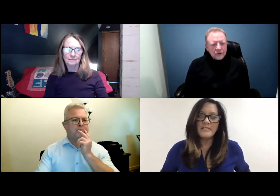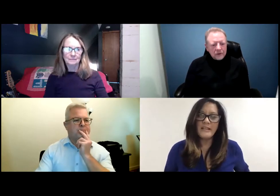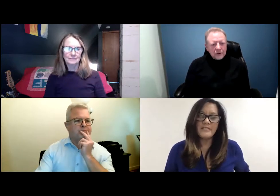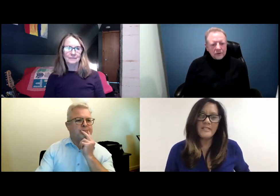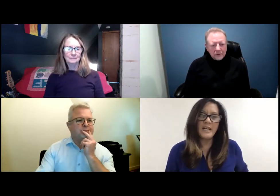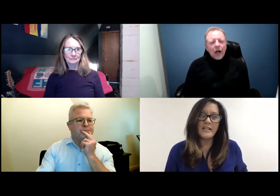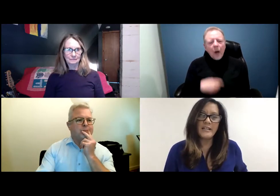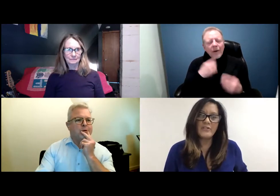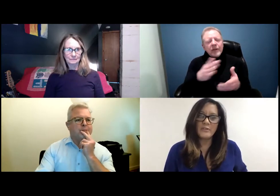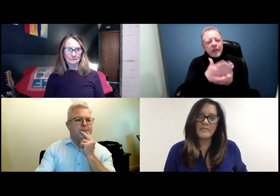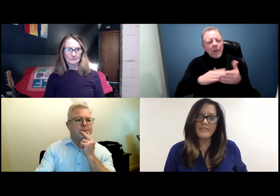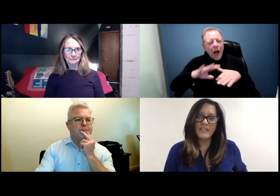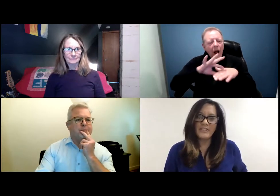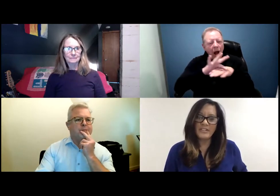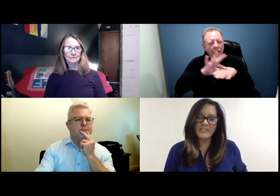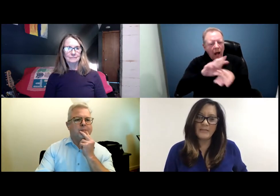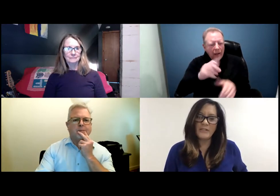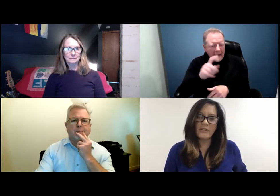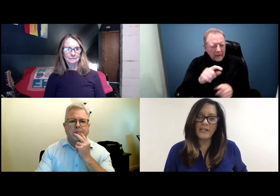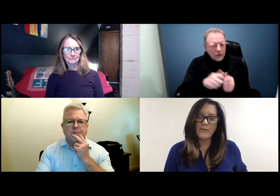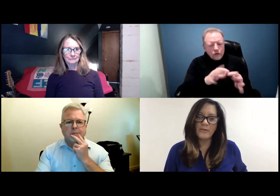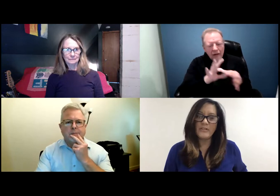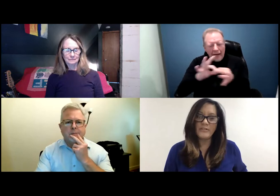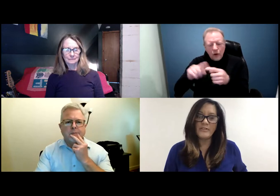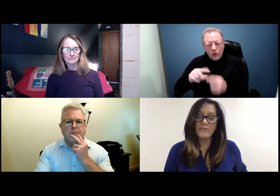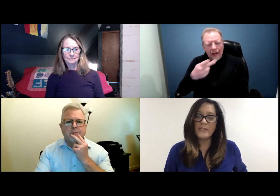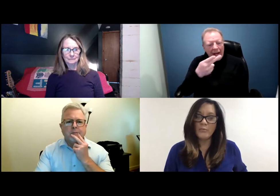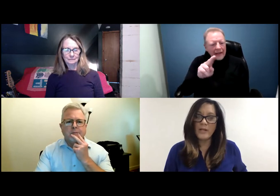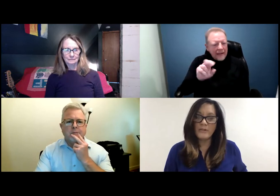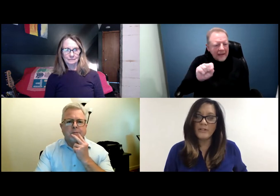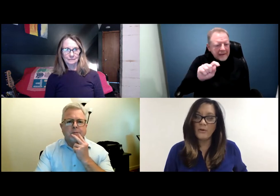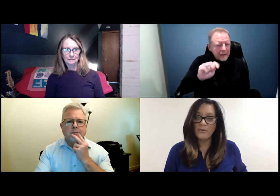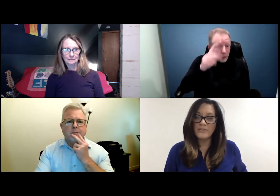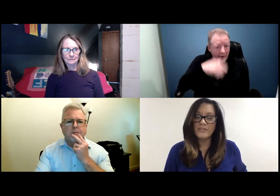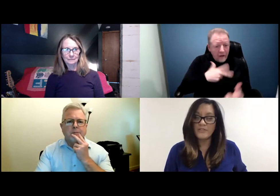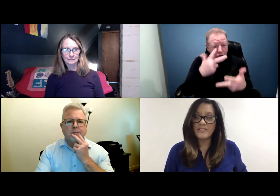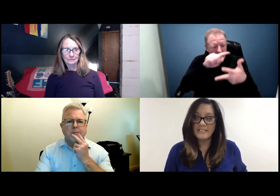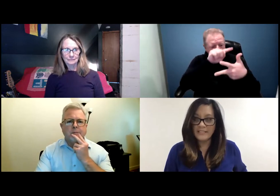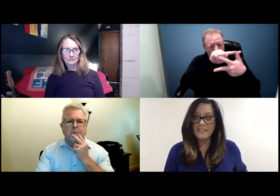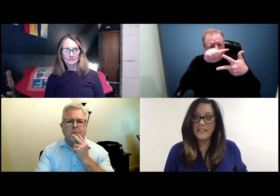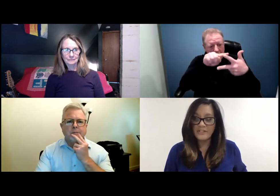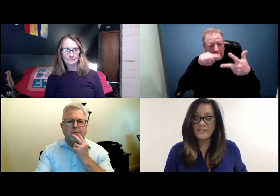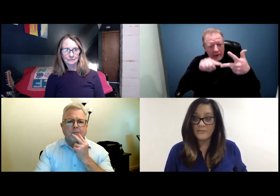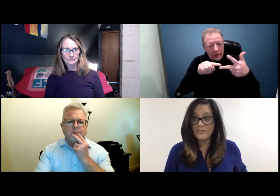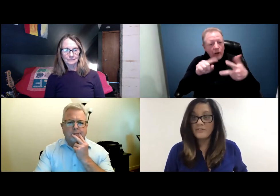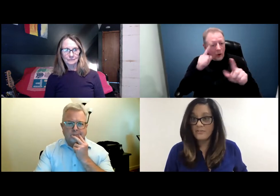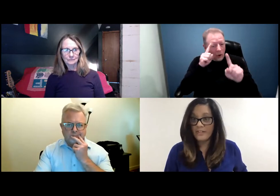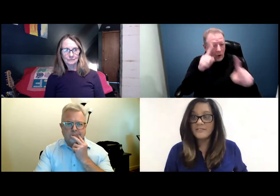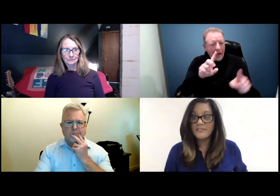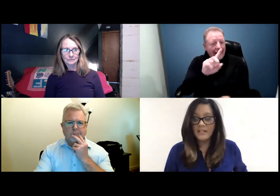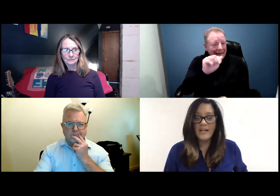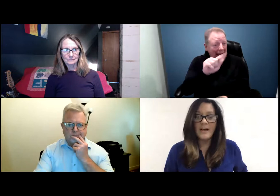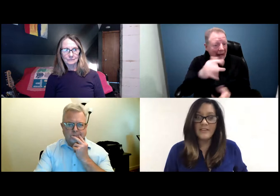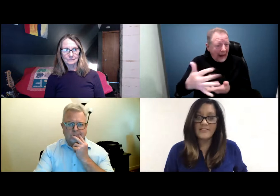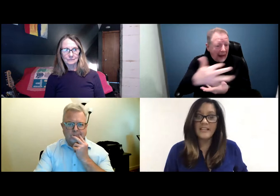some context. In terms of the HSTP grant, you know that there's 3 primary goals. The first is data collection. Those are the